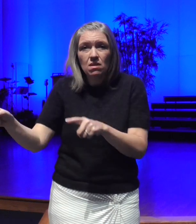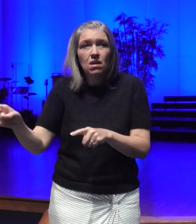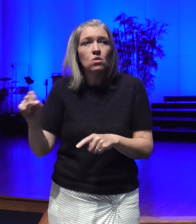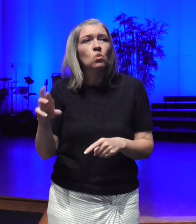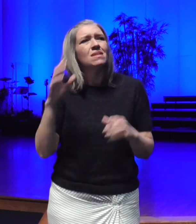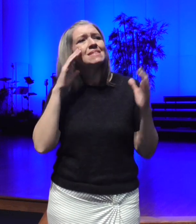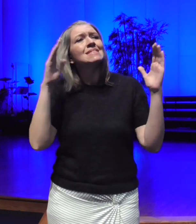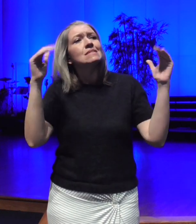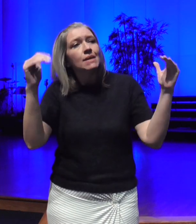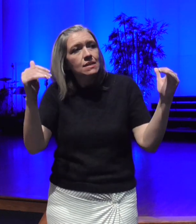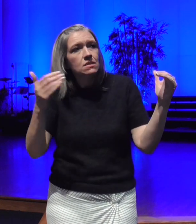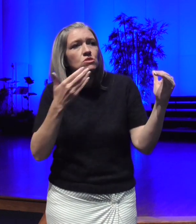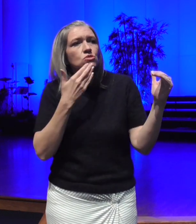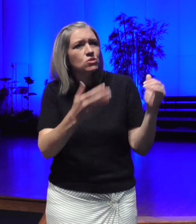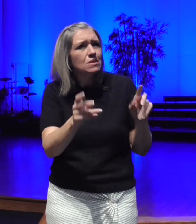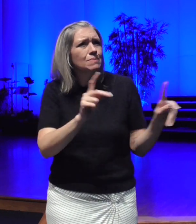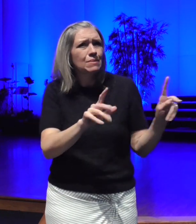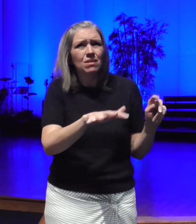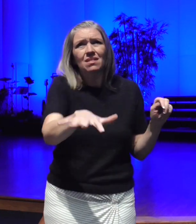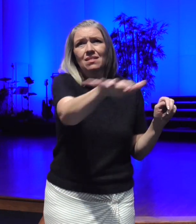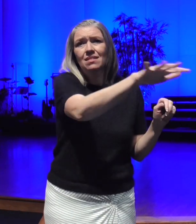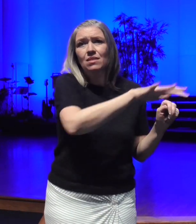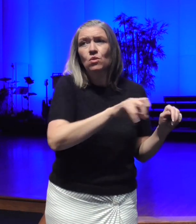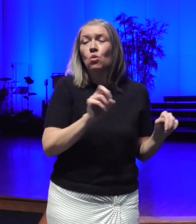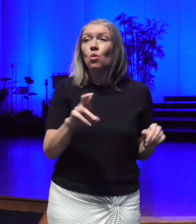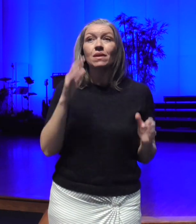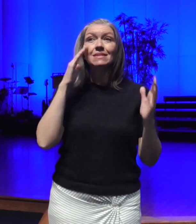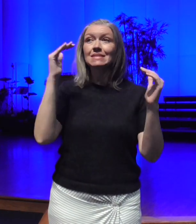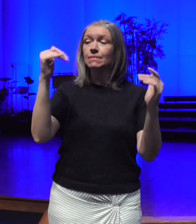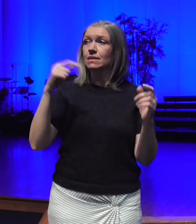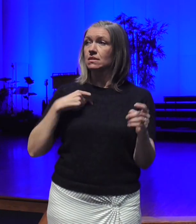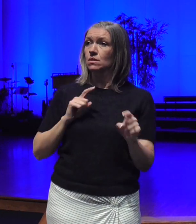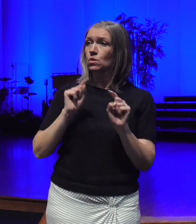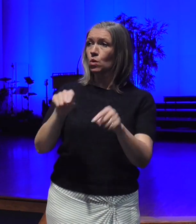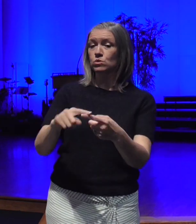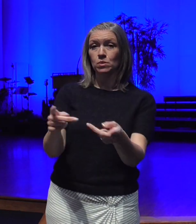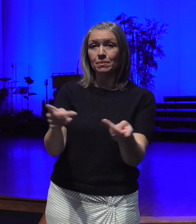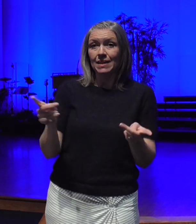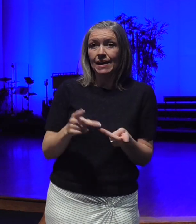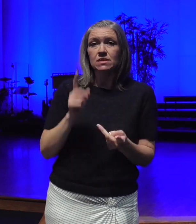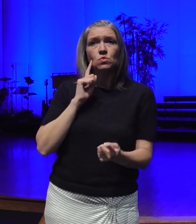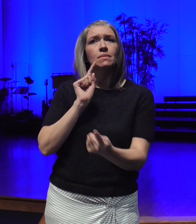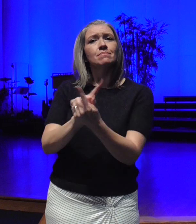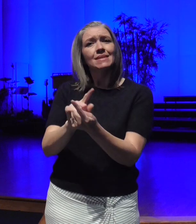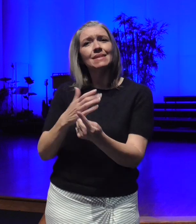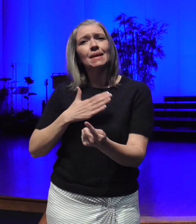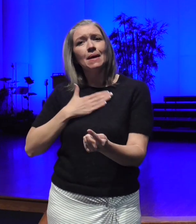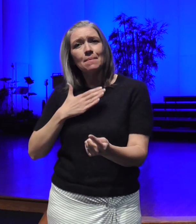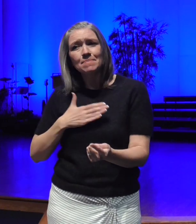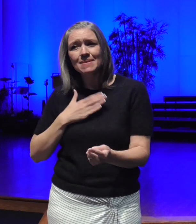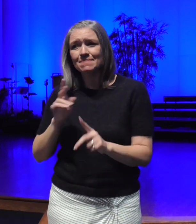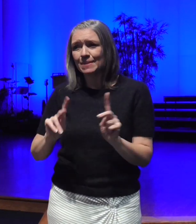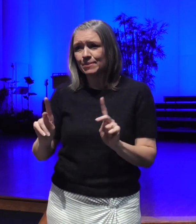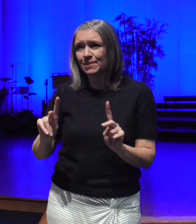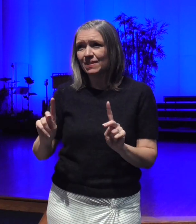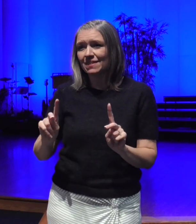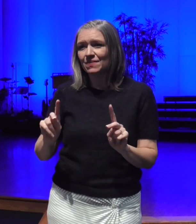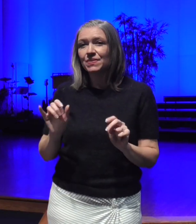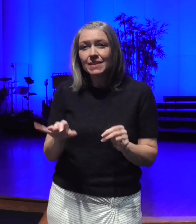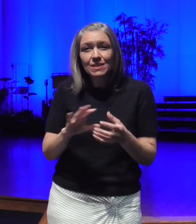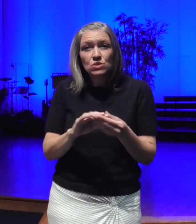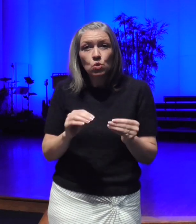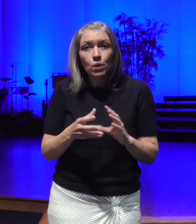are good, to expect when we go places that we're going to encounter happy, joyful people. See, the story, the way